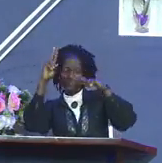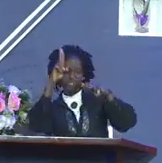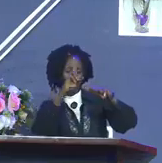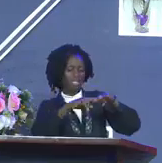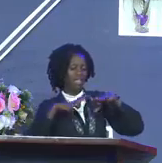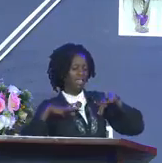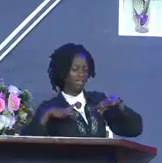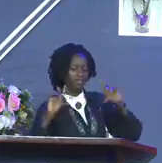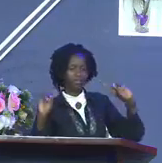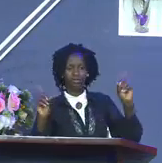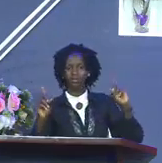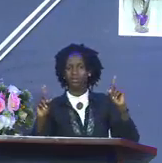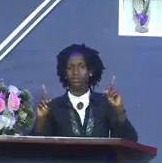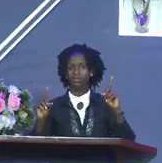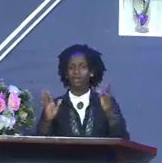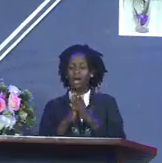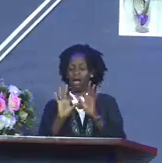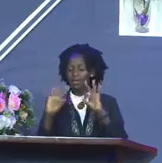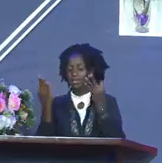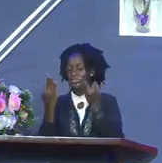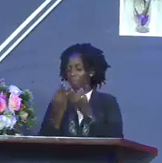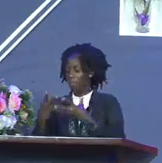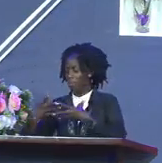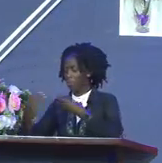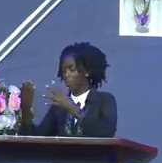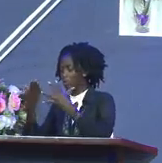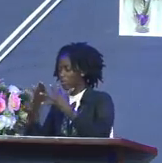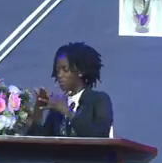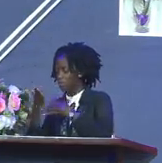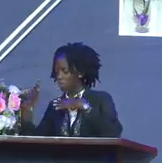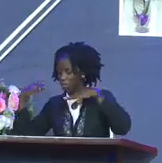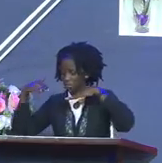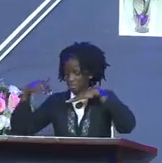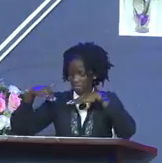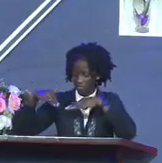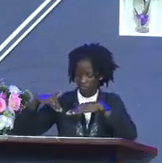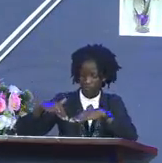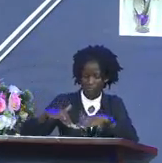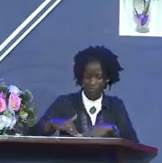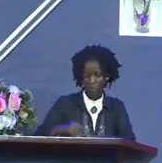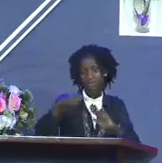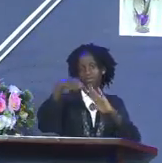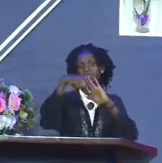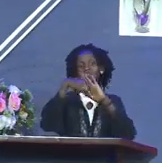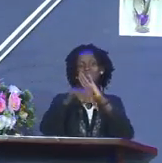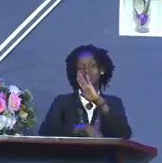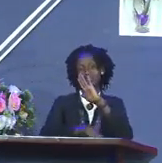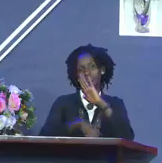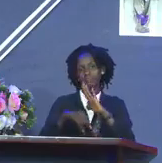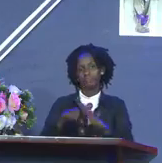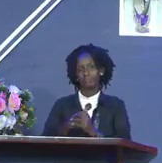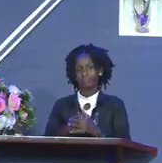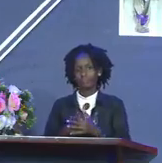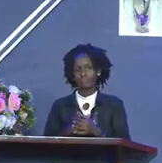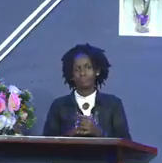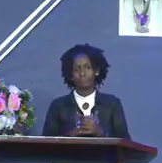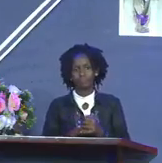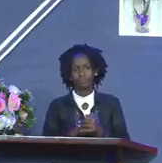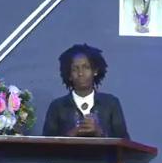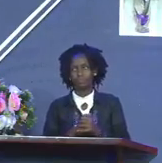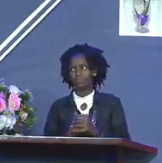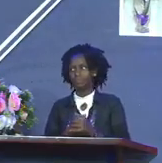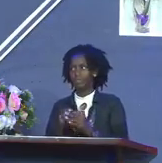the enemy did not sit down. As a family, we're going to the valley, which is very long.